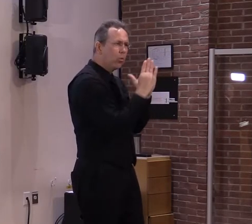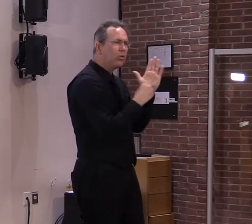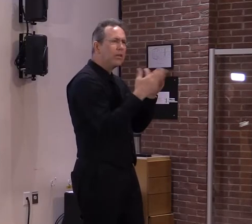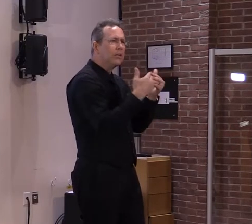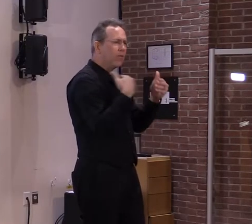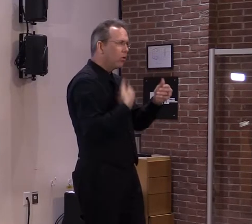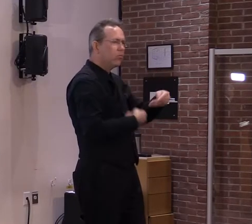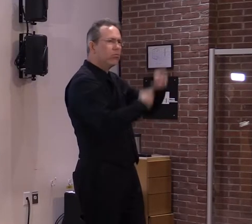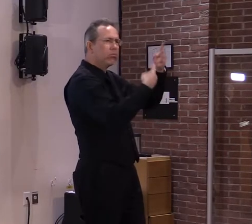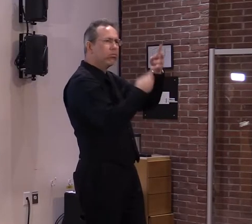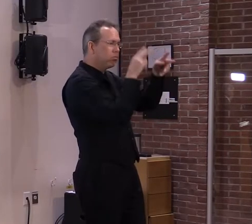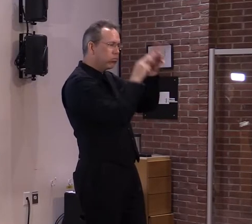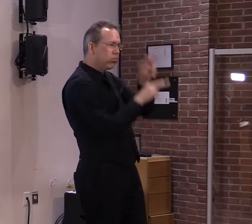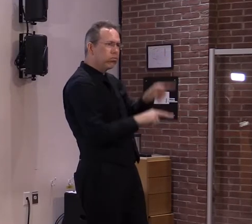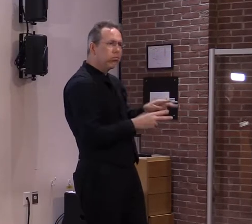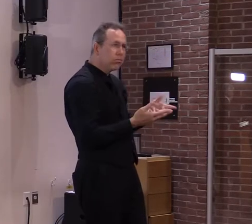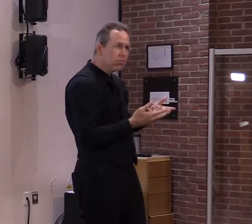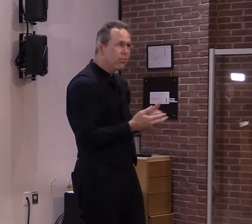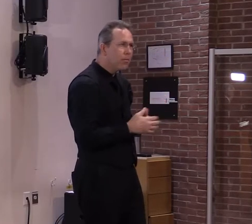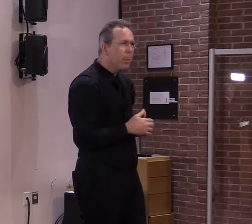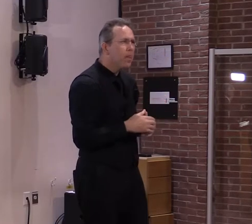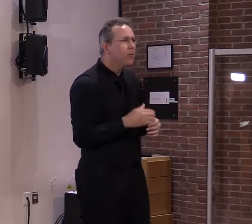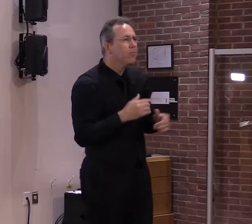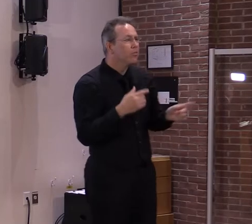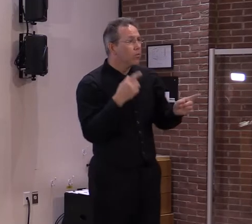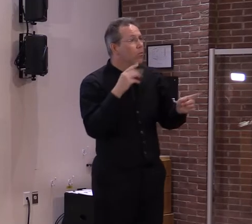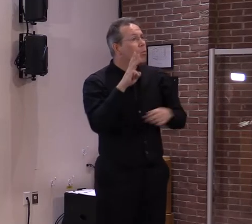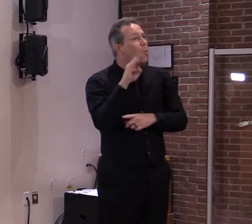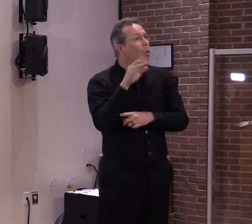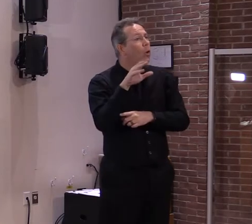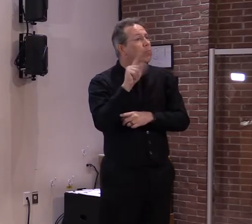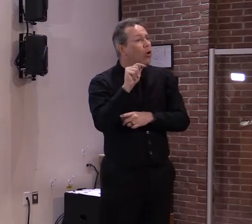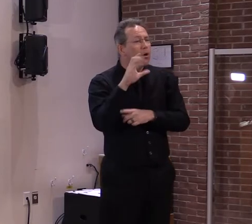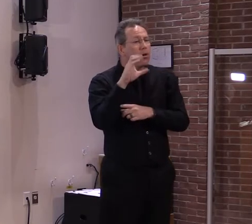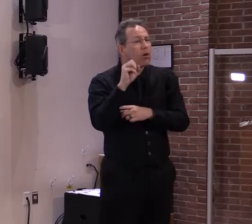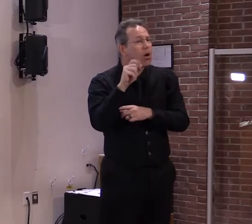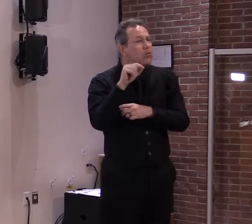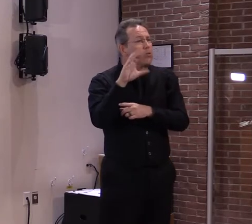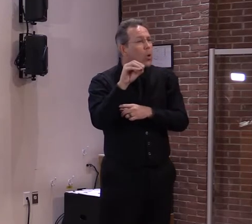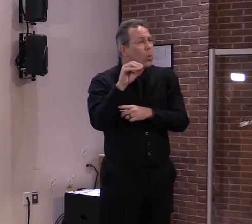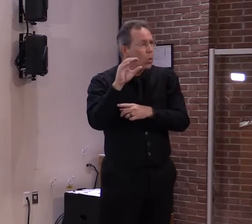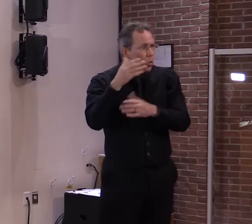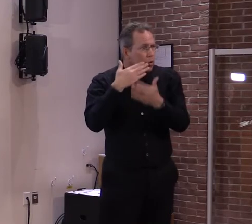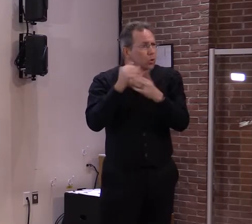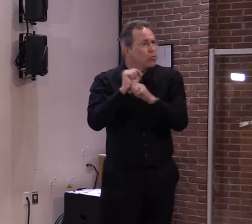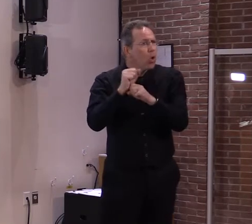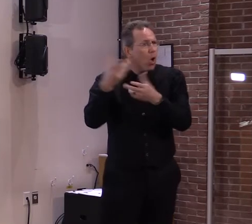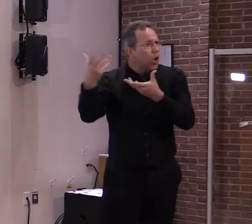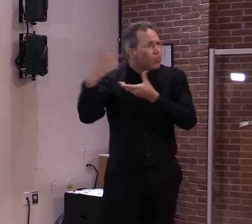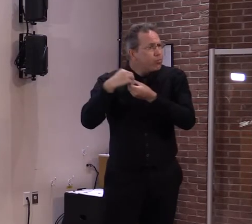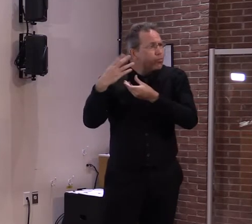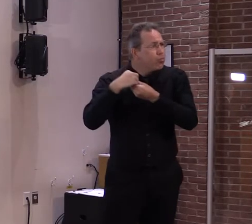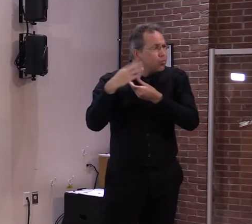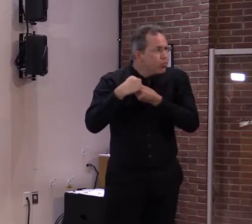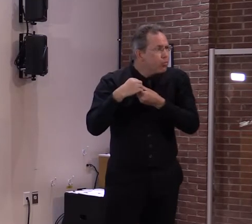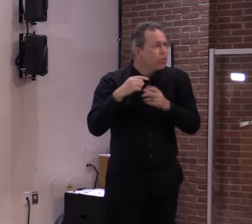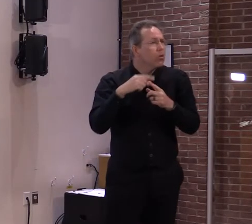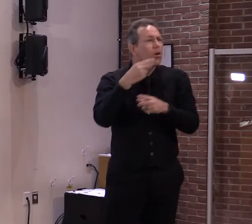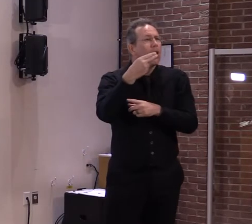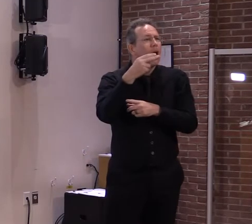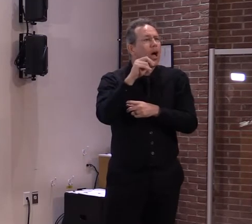successful with Walmart and Costco and Hannaford's and others that we've brought in, less so with